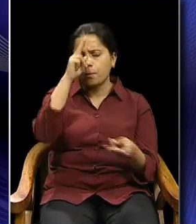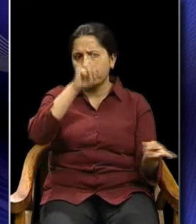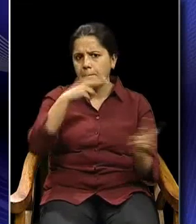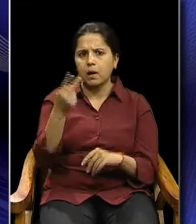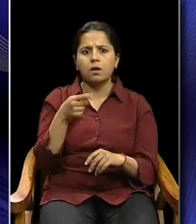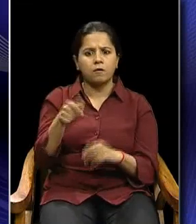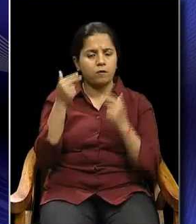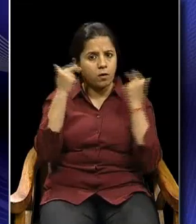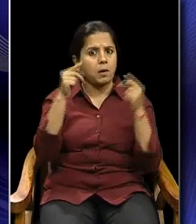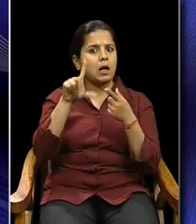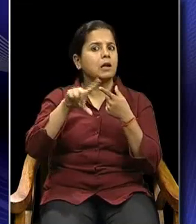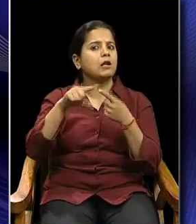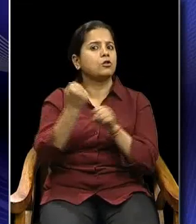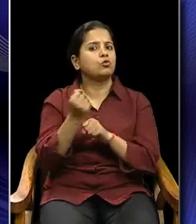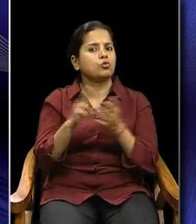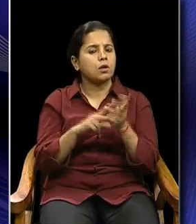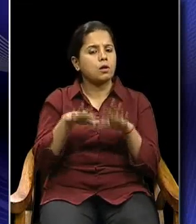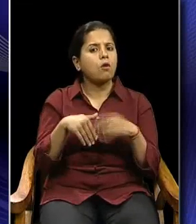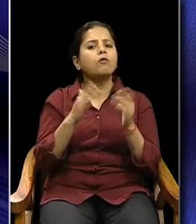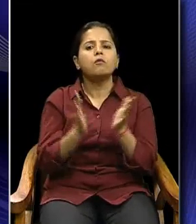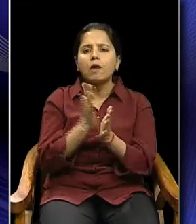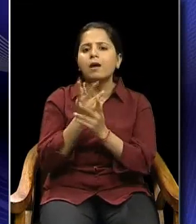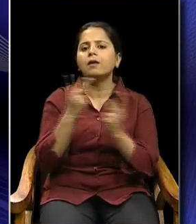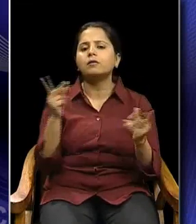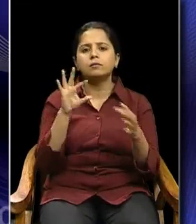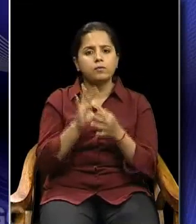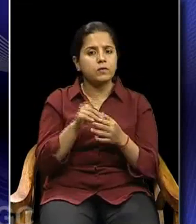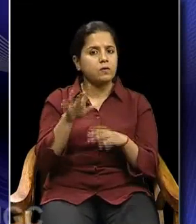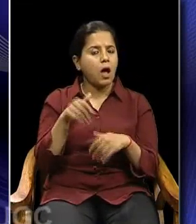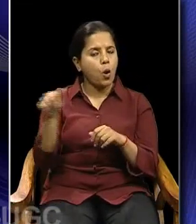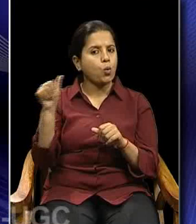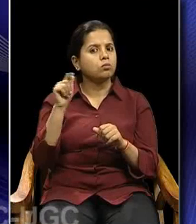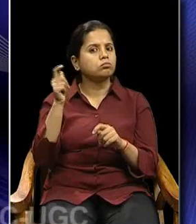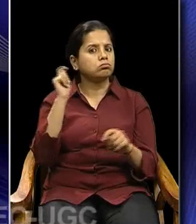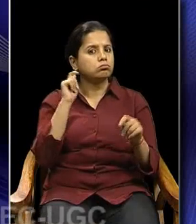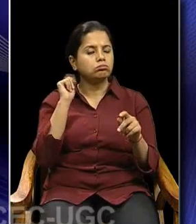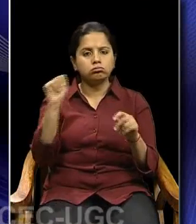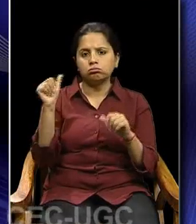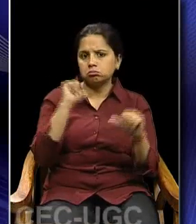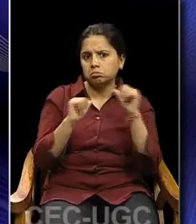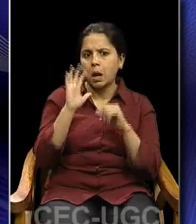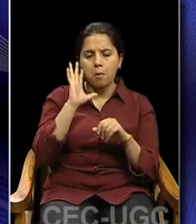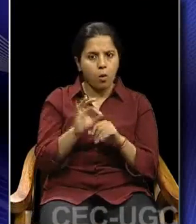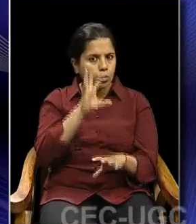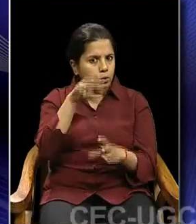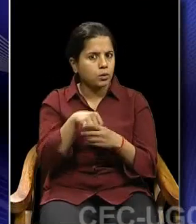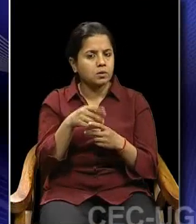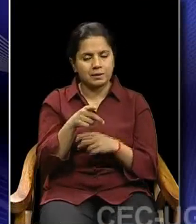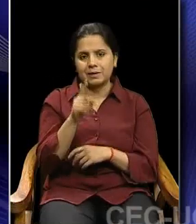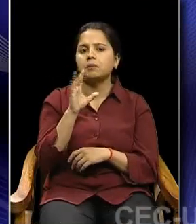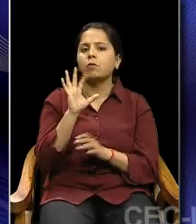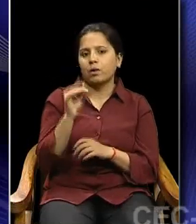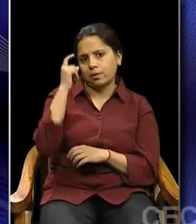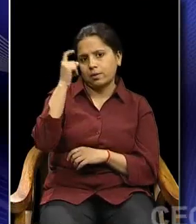are also associated with these kinds of festivals, and how they play an important role in them is also an important concern in